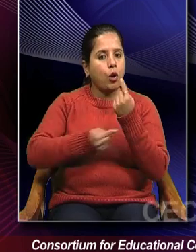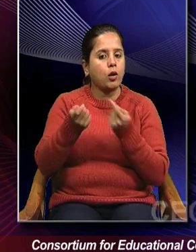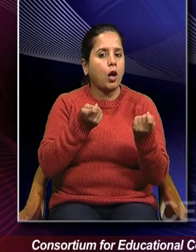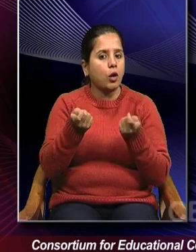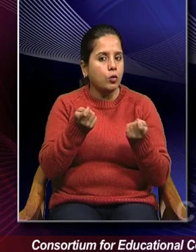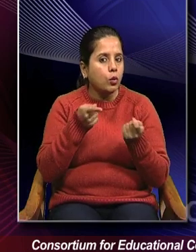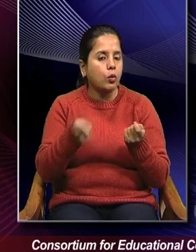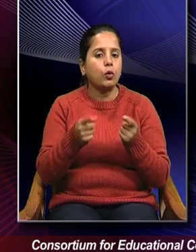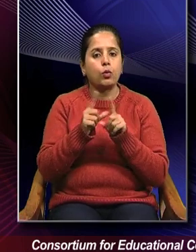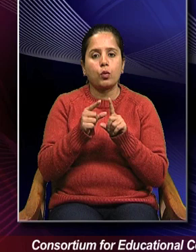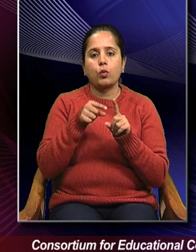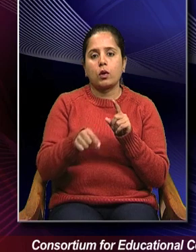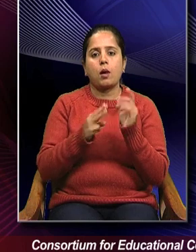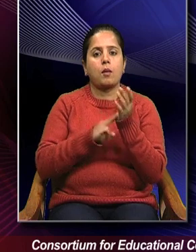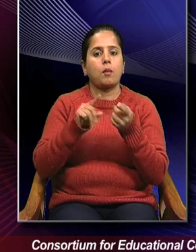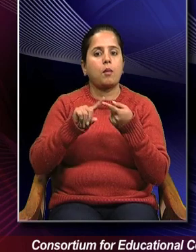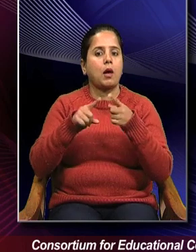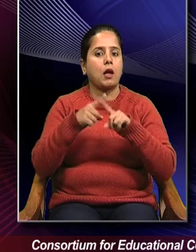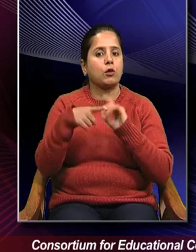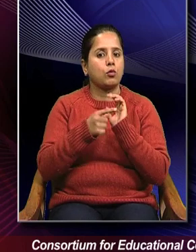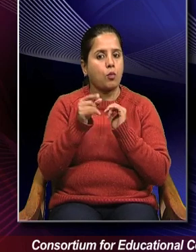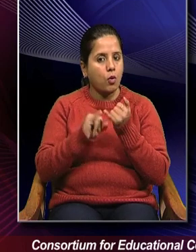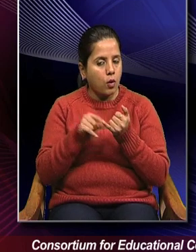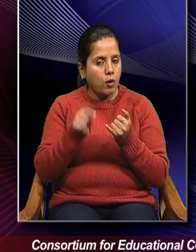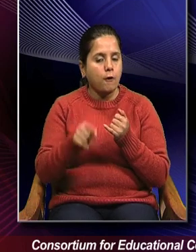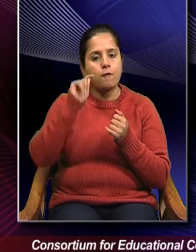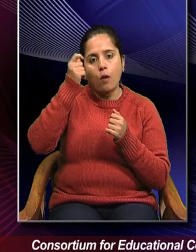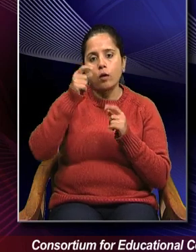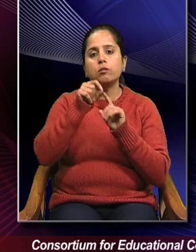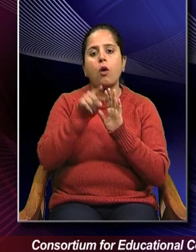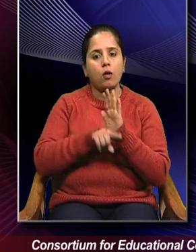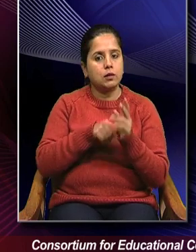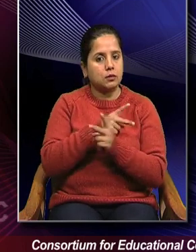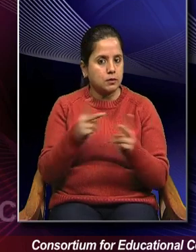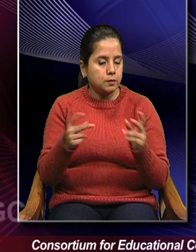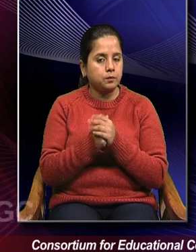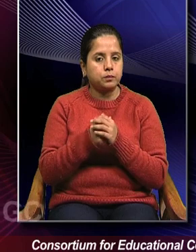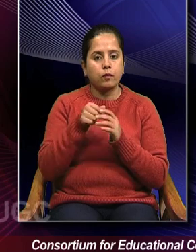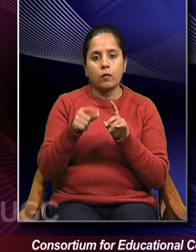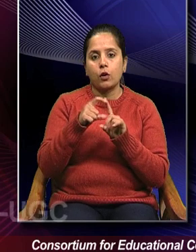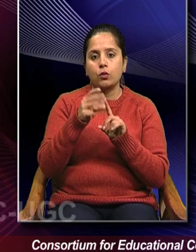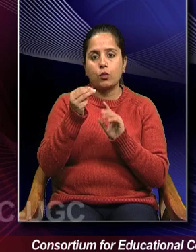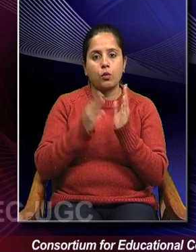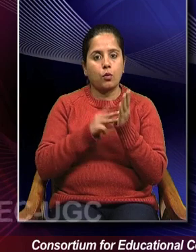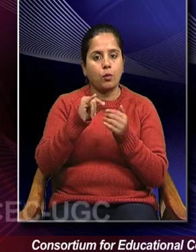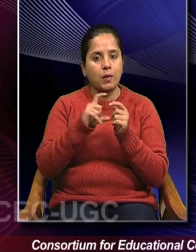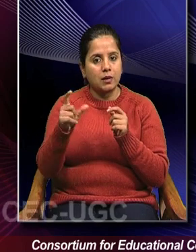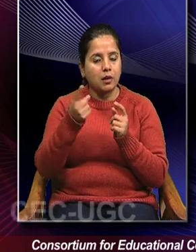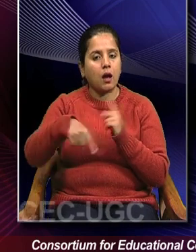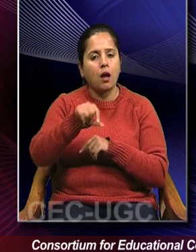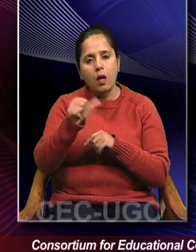control exercised by the metropolis over the domestic and the foreign policy, and the domestic politics of another